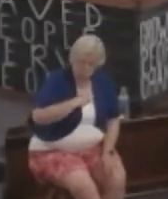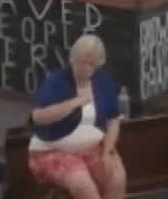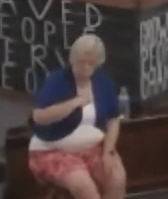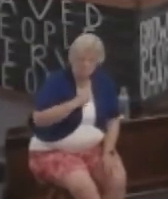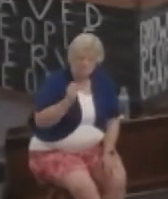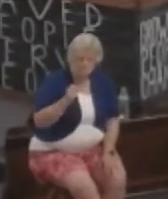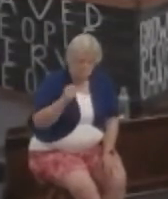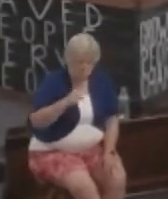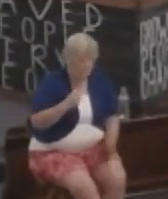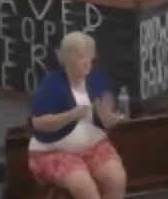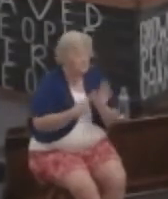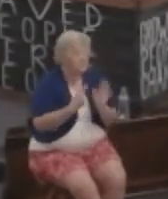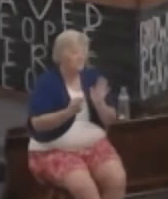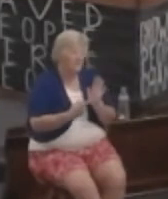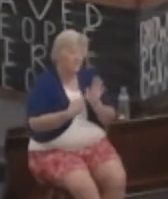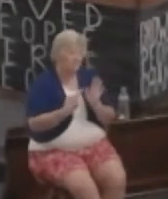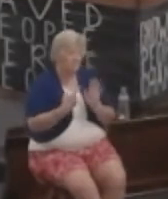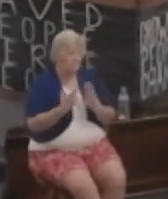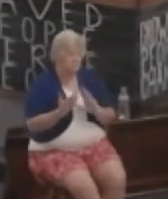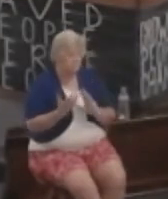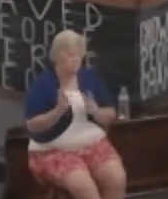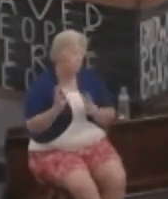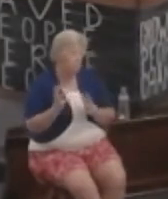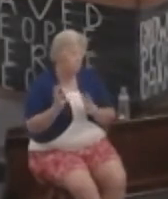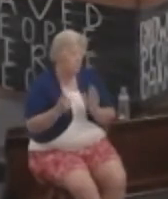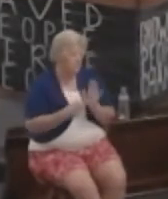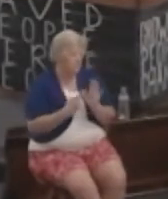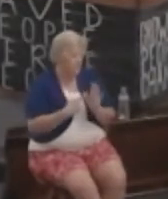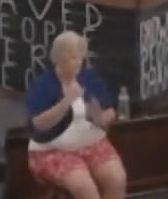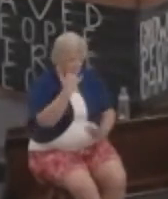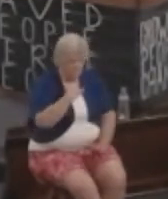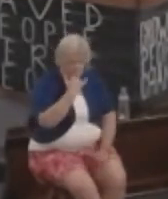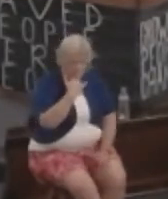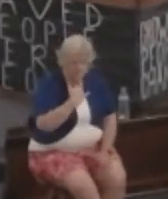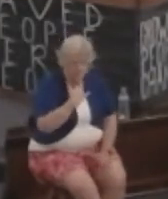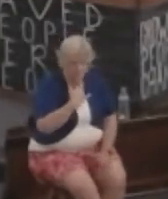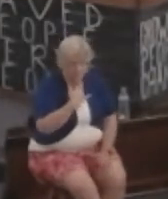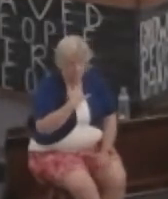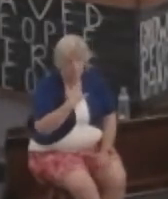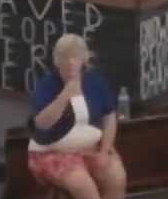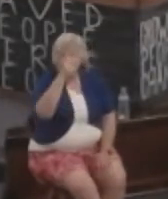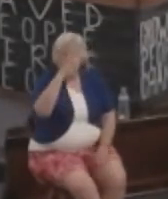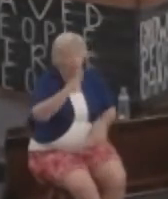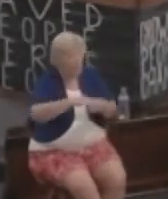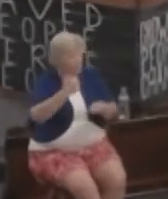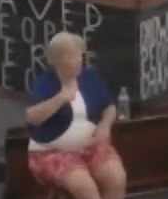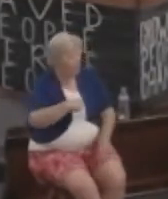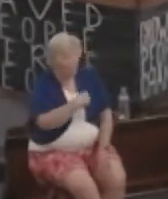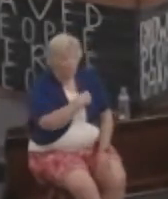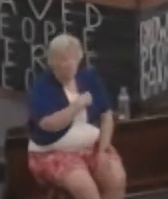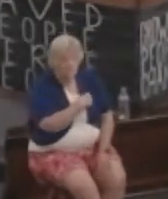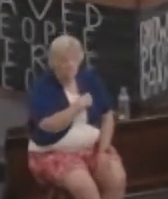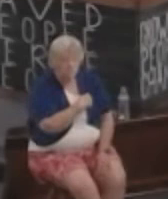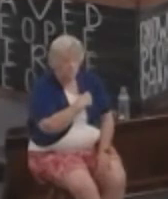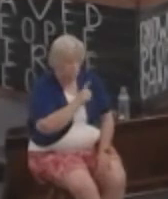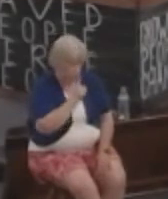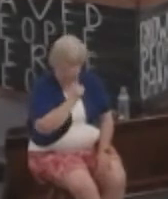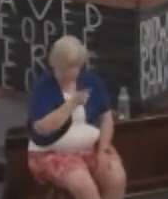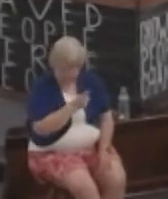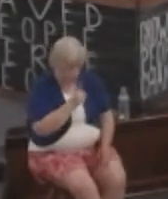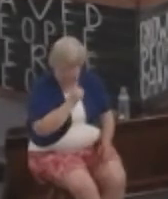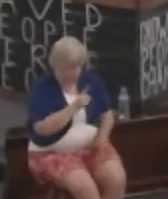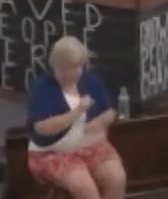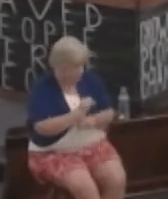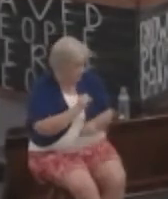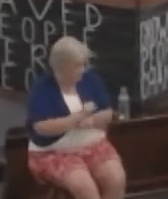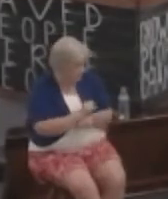yes, sometimes we mess it up. And that is our calling, and it's going to happen. The truth is,